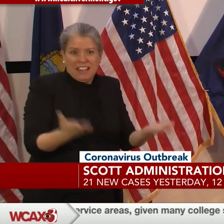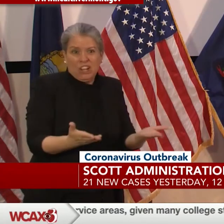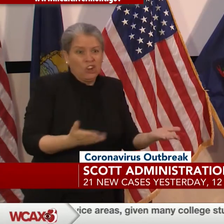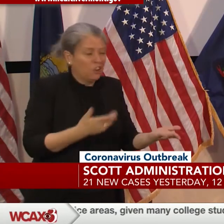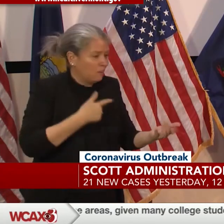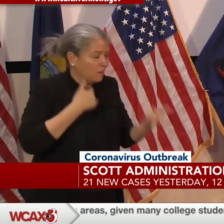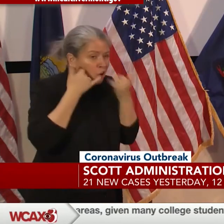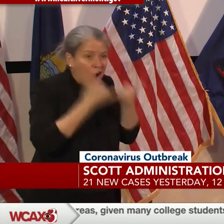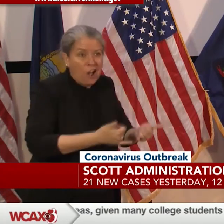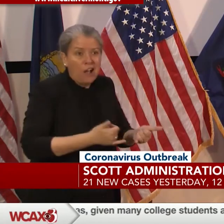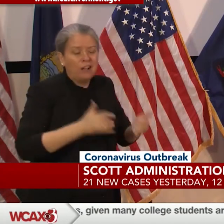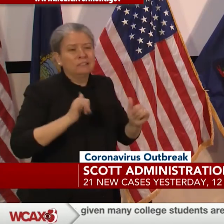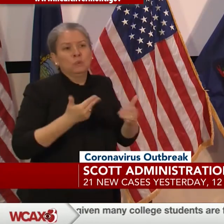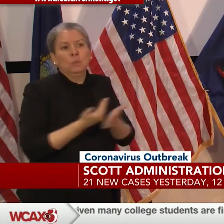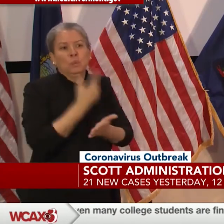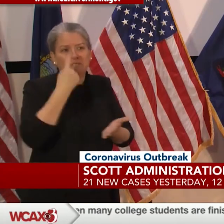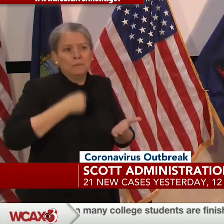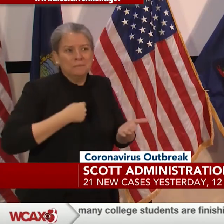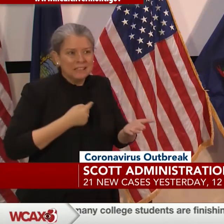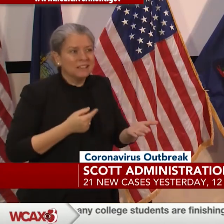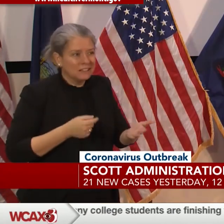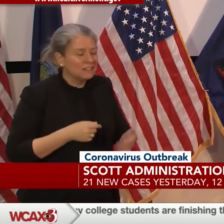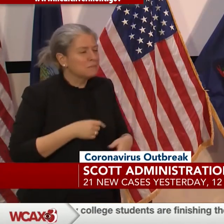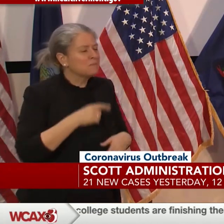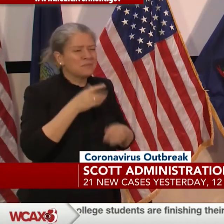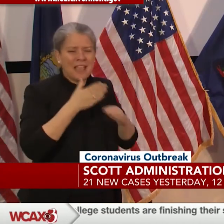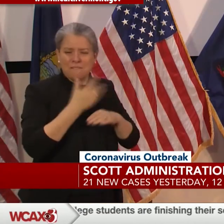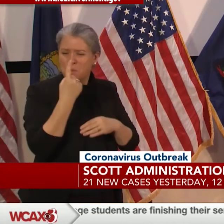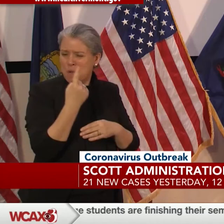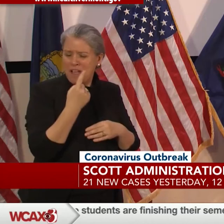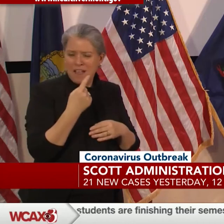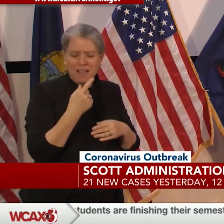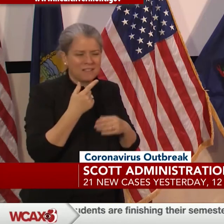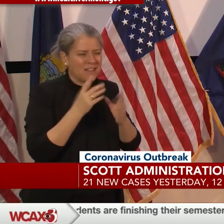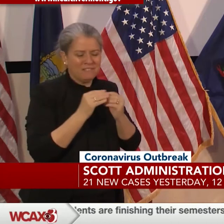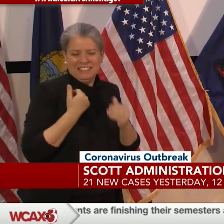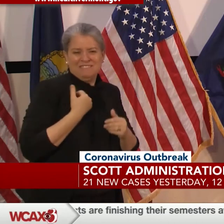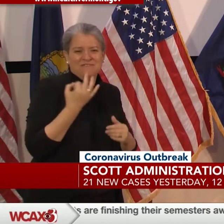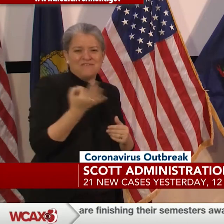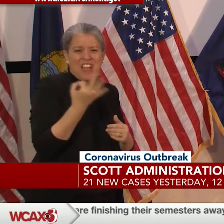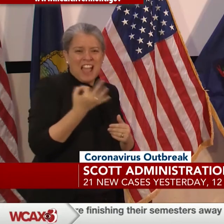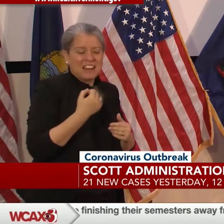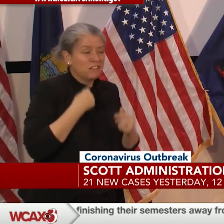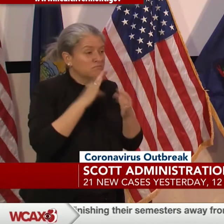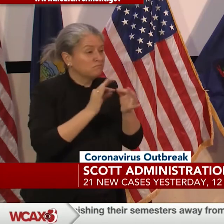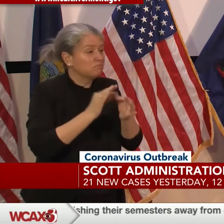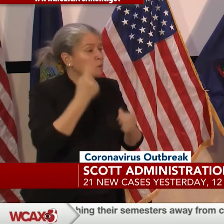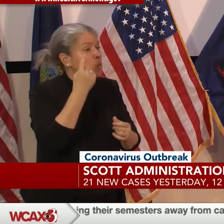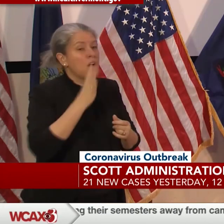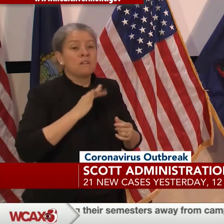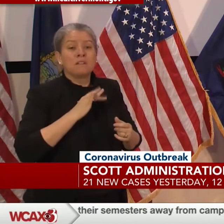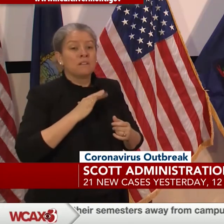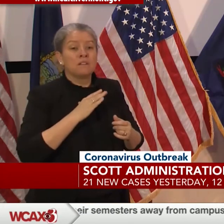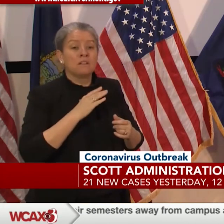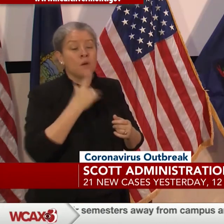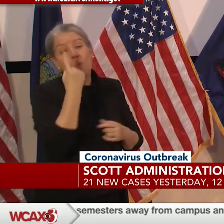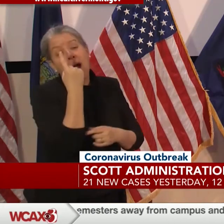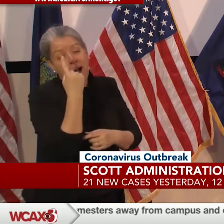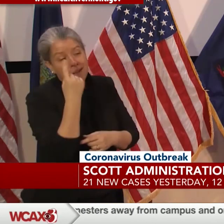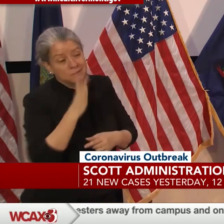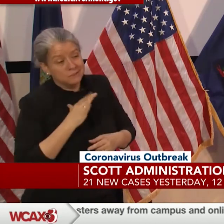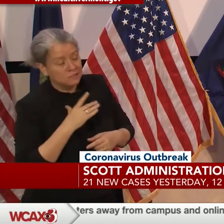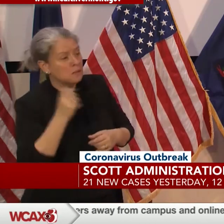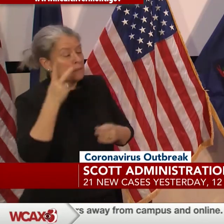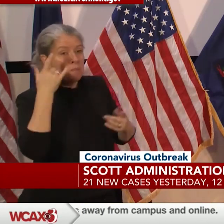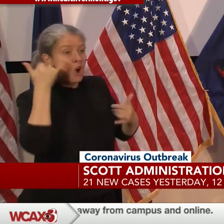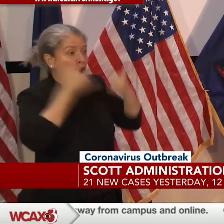silver lining, I was remarking after a press conference on Friday, the silver lining to this is so many people are